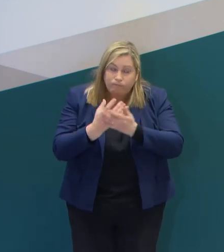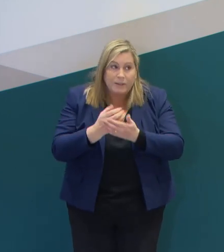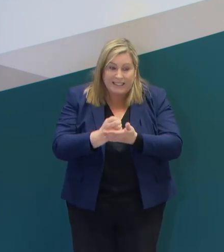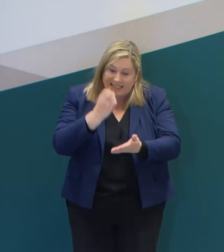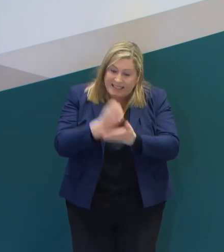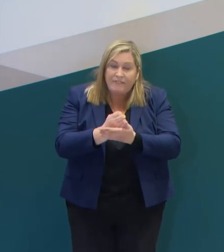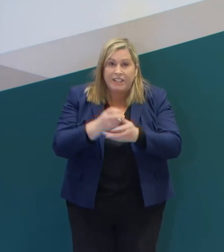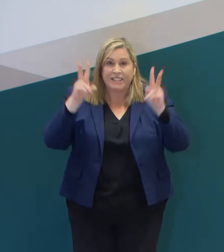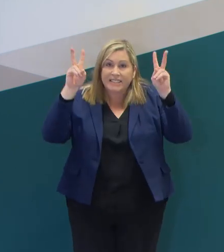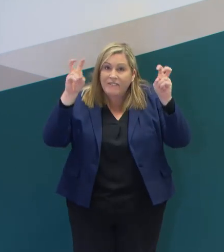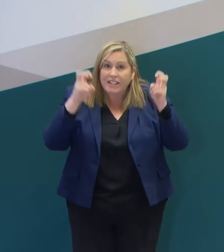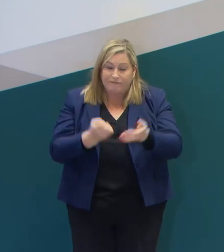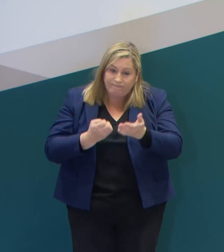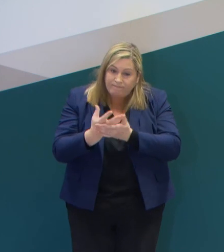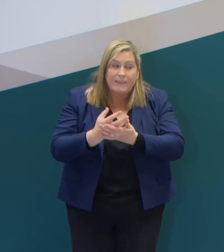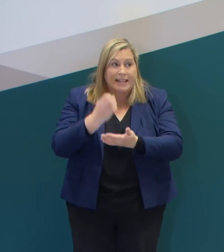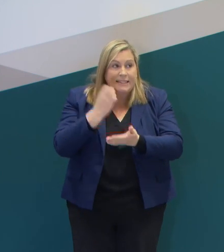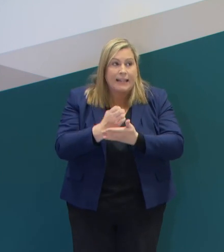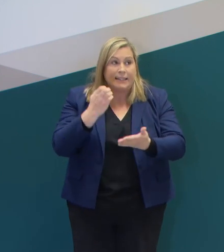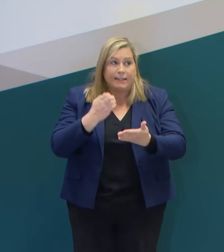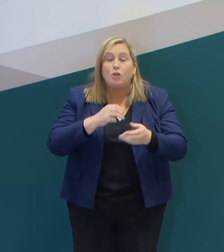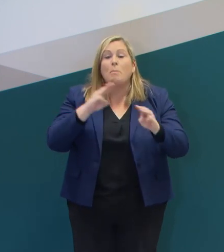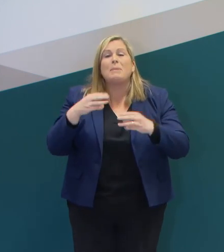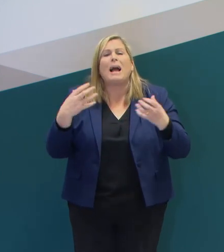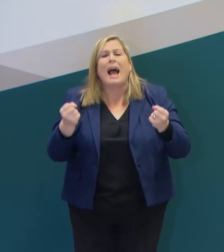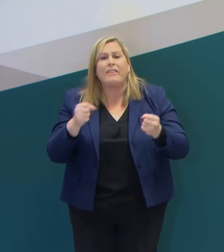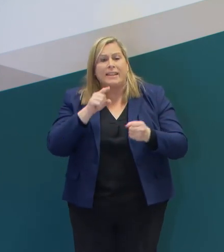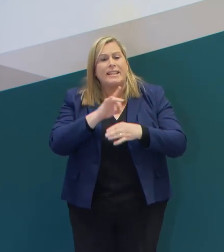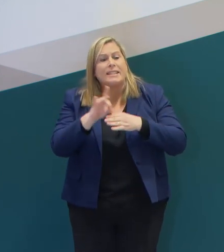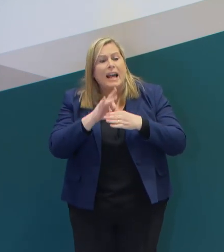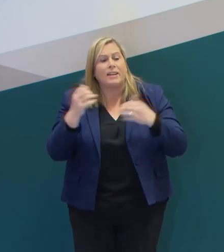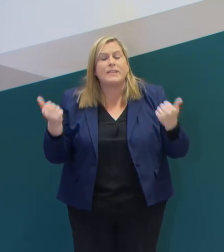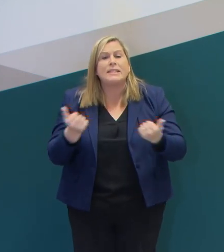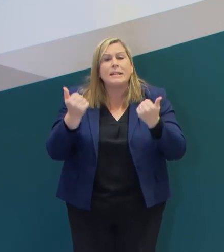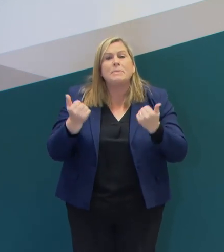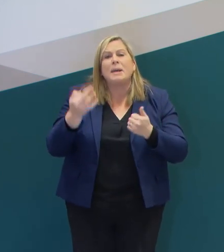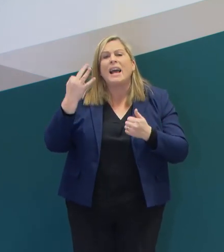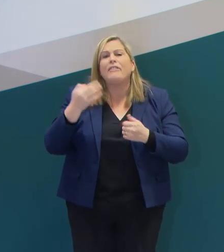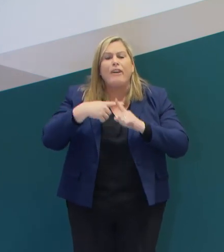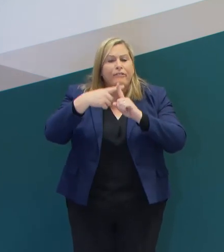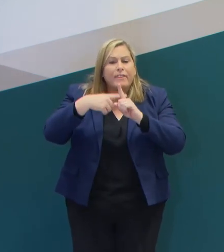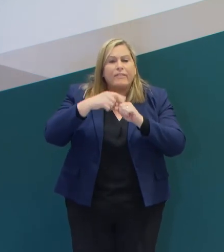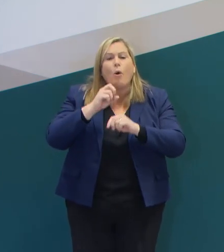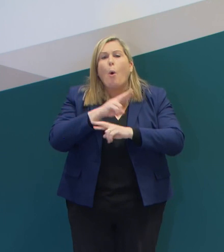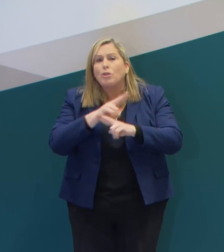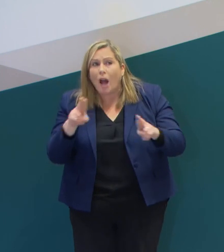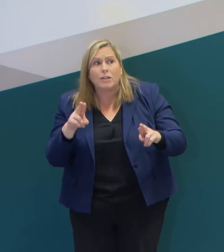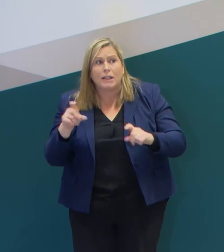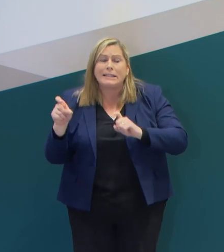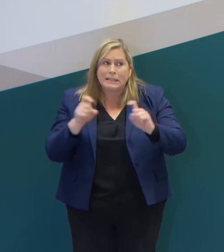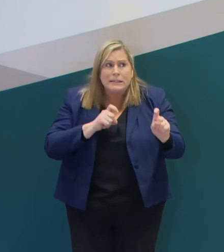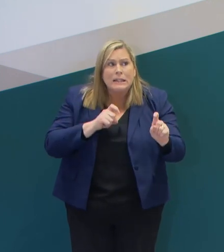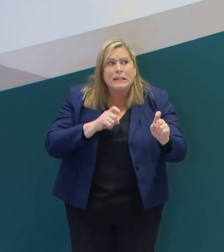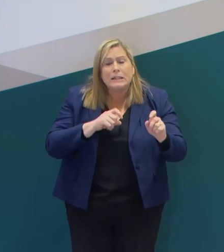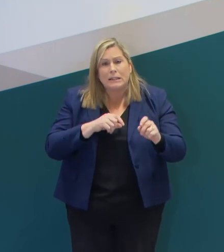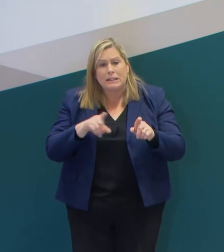the WHO case definition. The advice for people with symptoms of these kinds of illnesses, whether they have fever or not, still remains the same. That if an individual